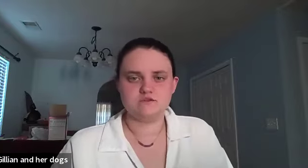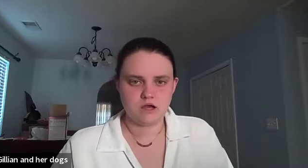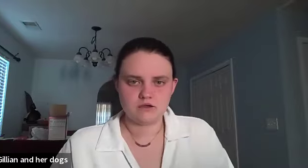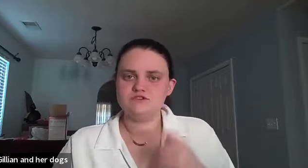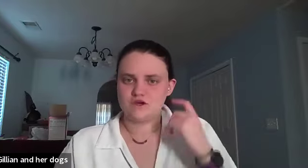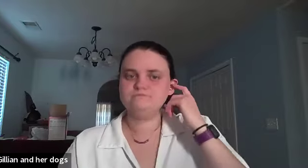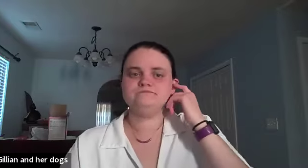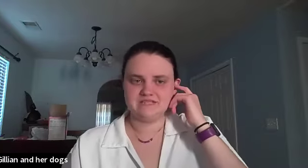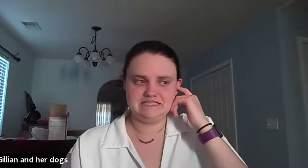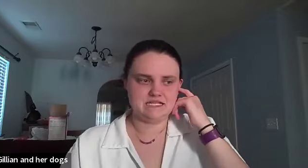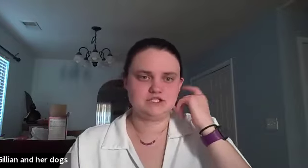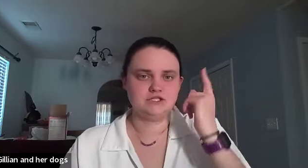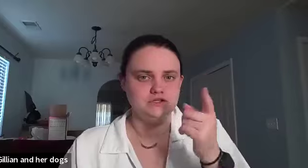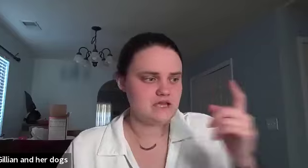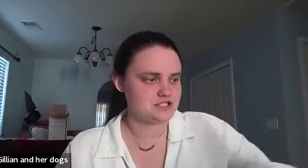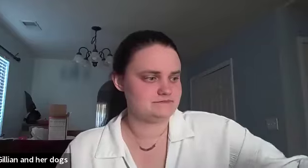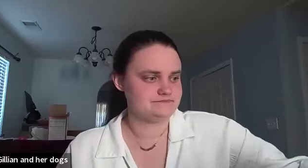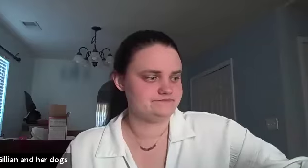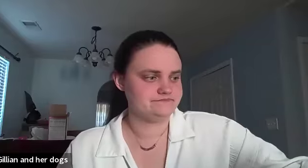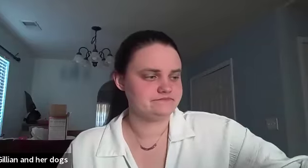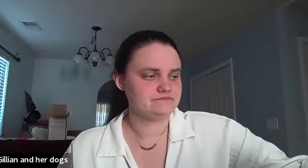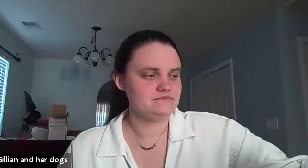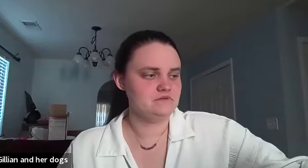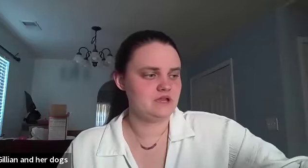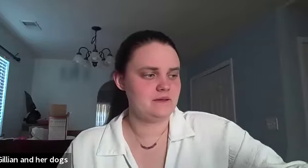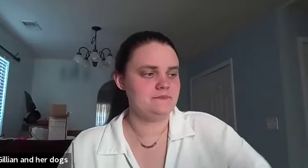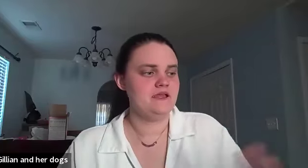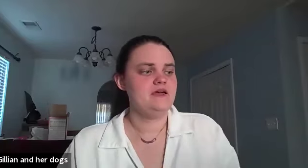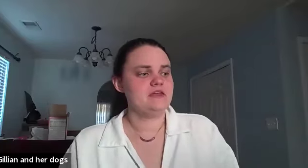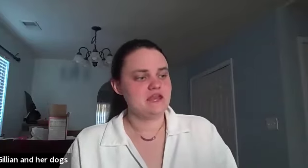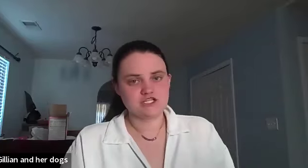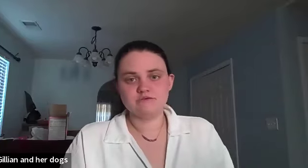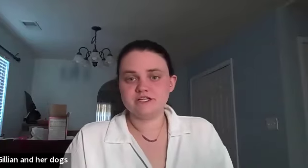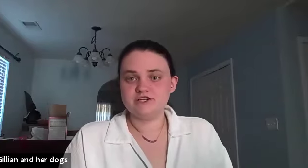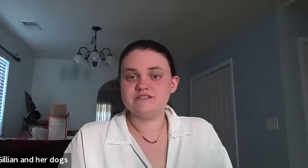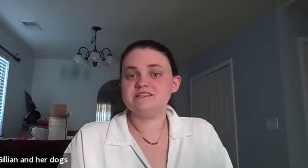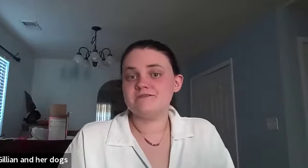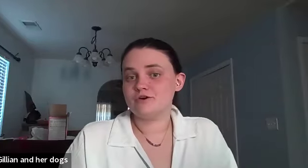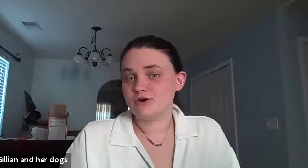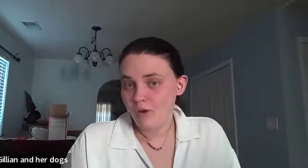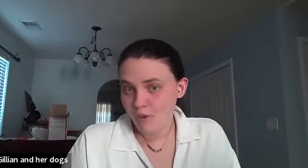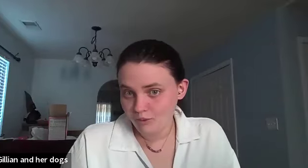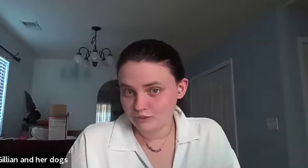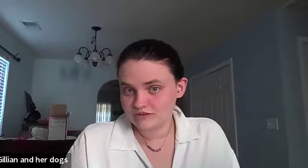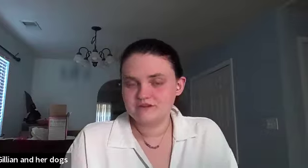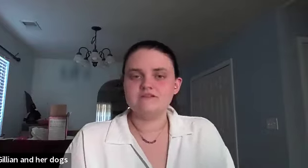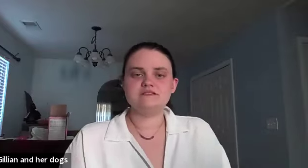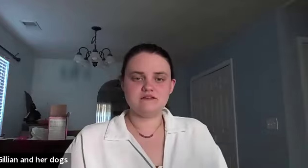as well. So yes, good catch. Okay. The next one we're going to do is the sign for cold. The sign